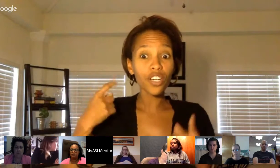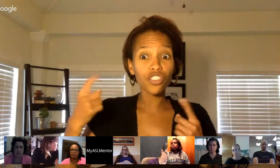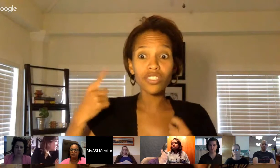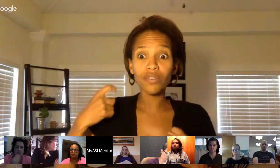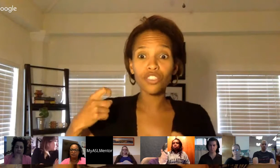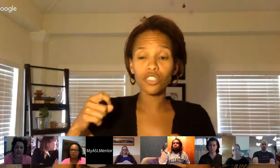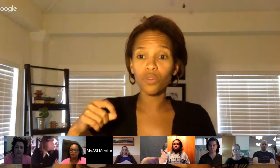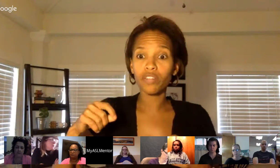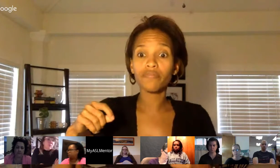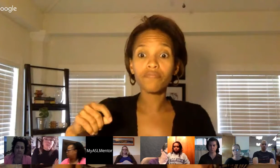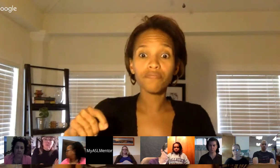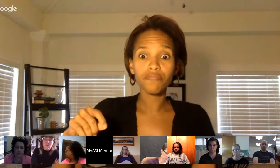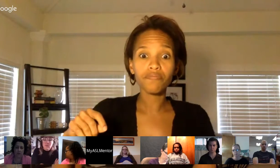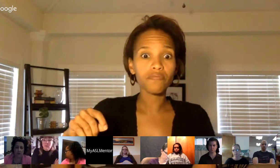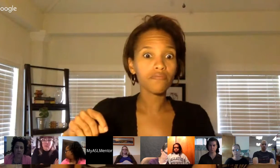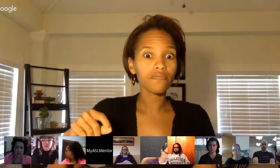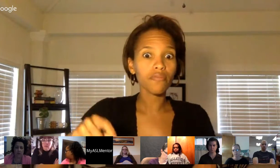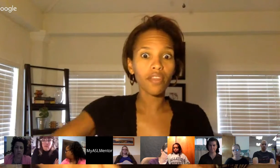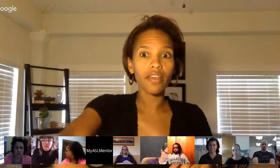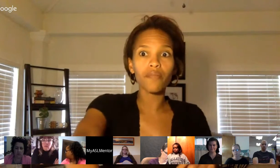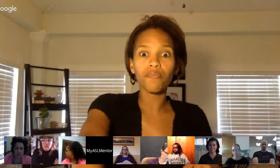Any other questions? That was a good one.